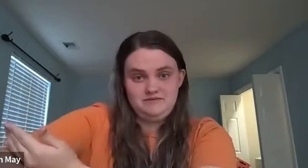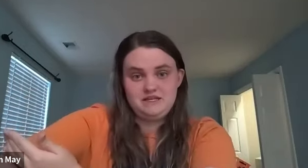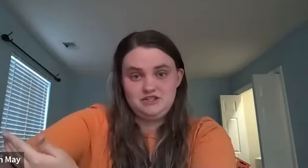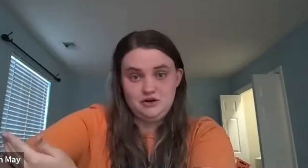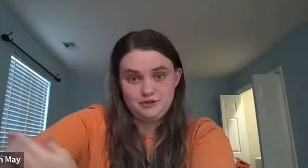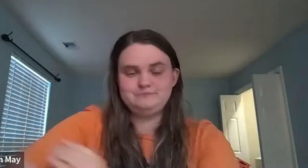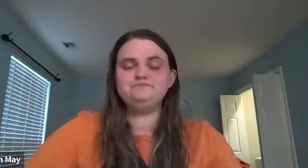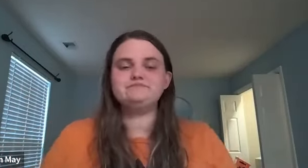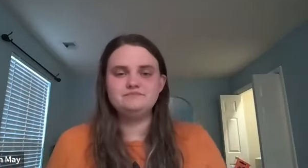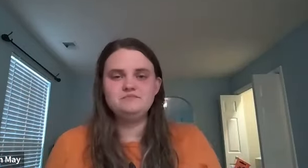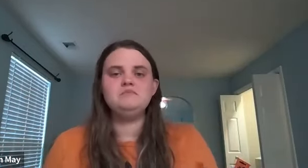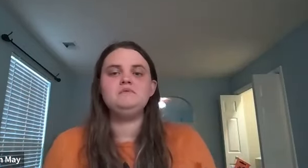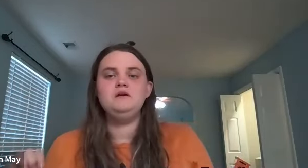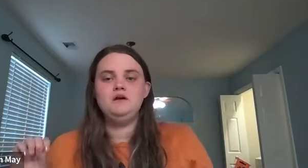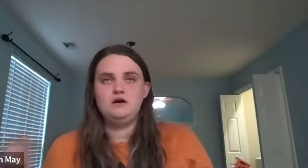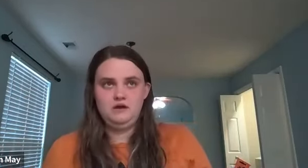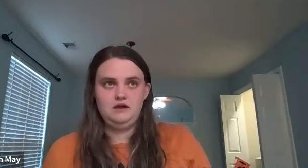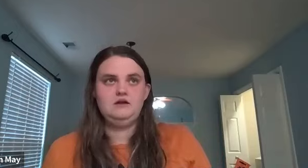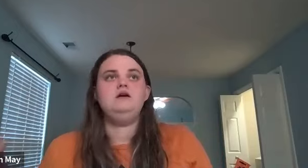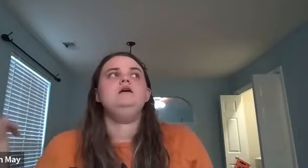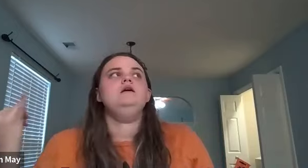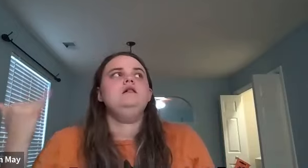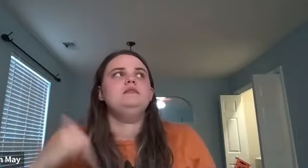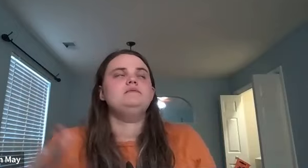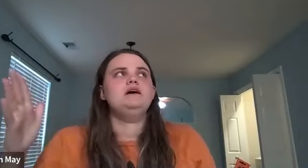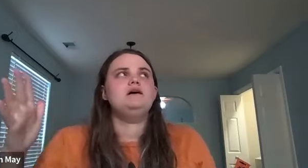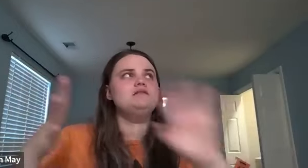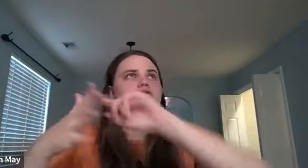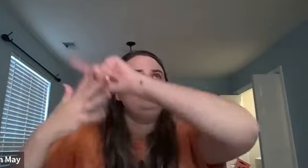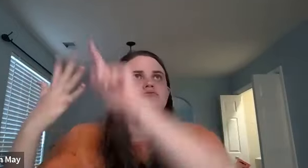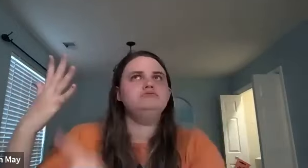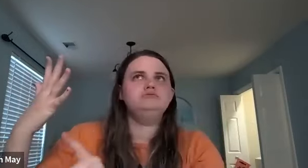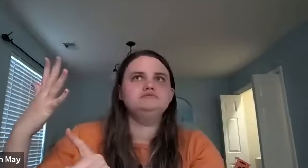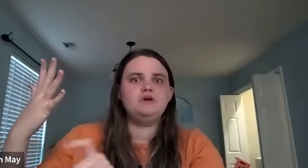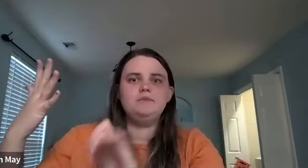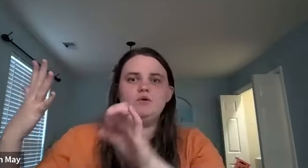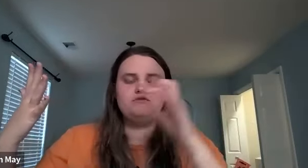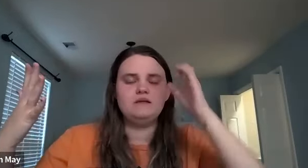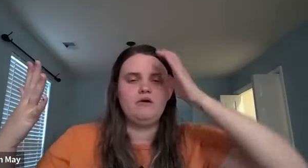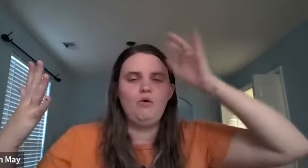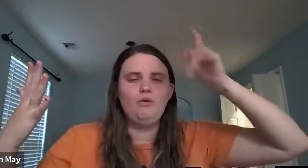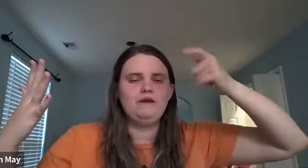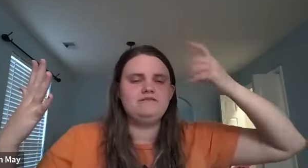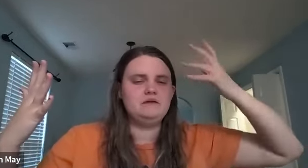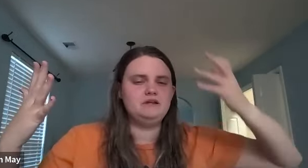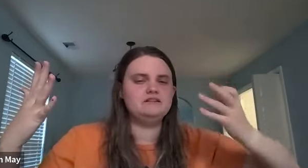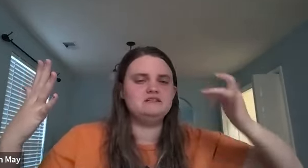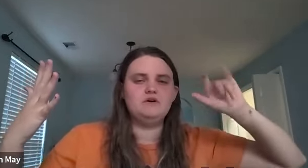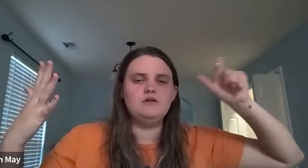that's daughter. Okay. Then we have, sorry, I'm going through like my whole big family list of all the